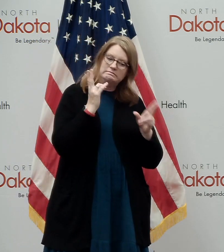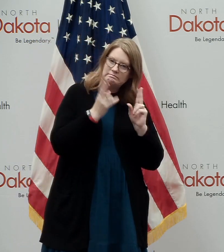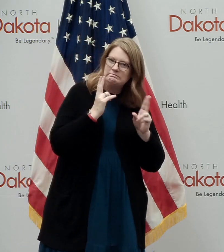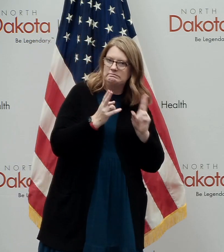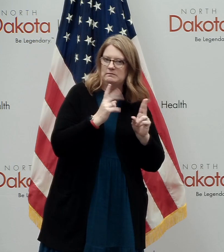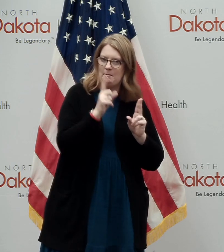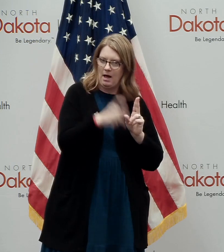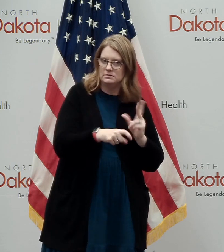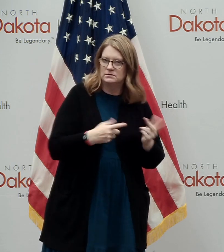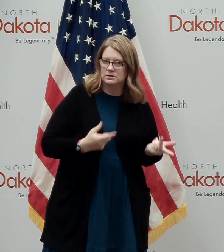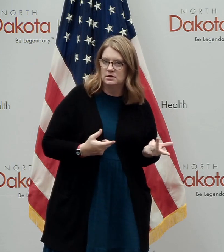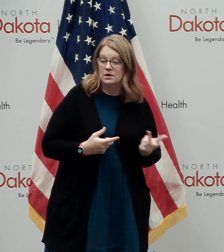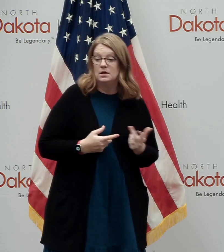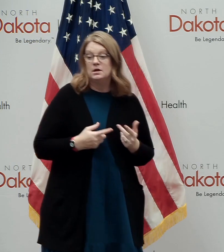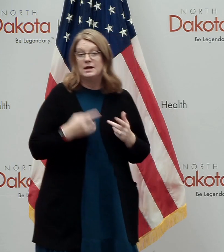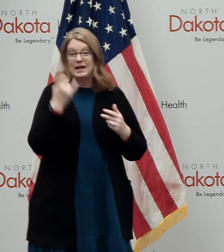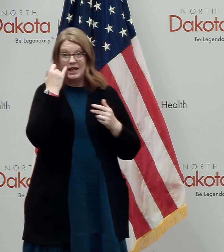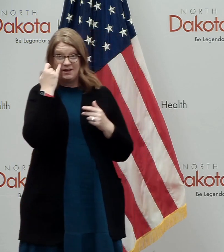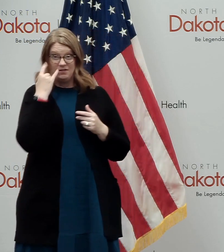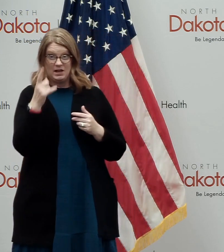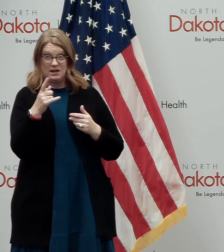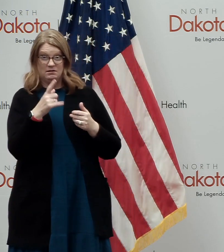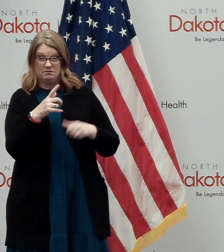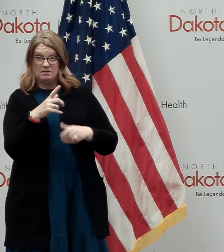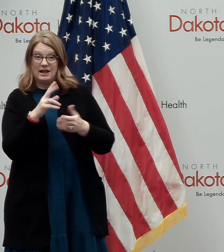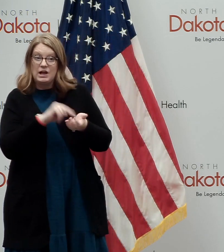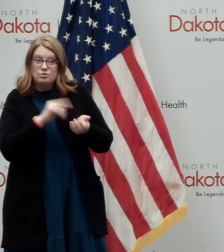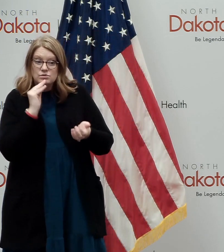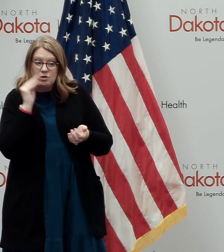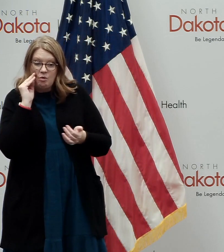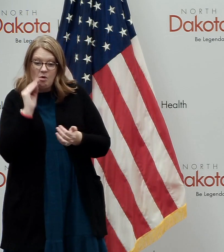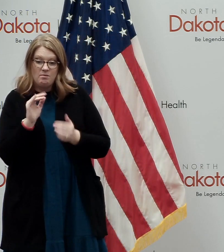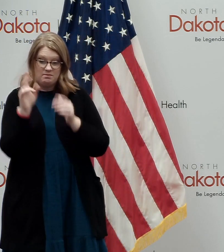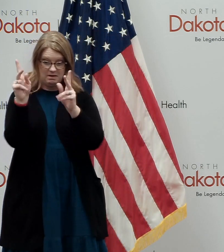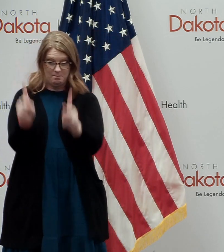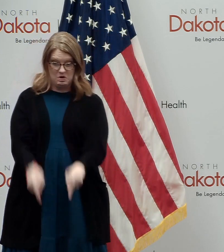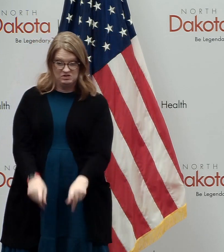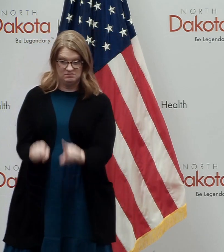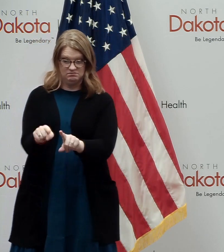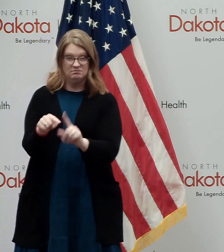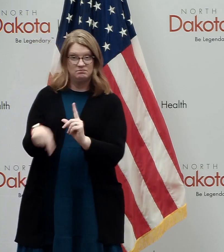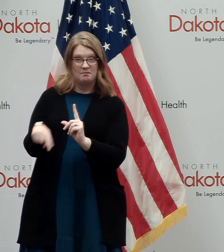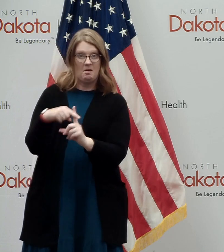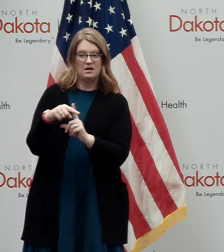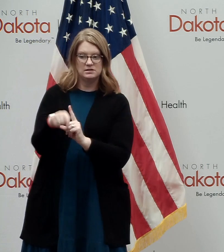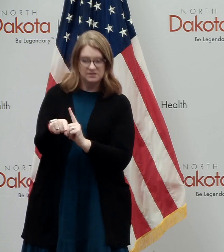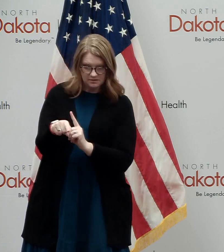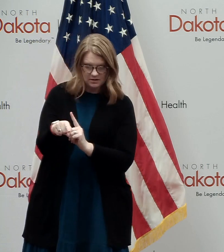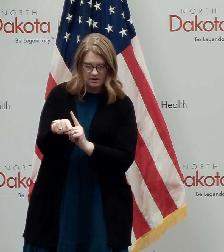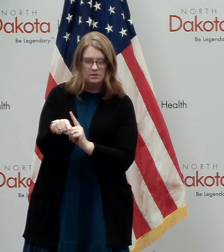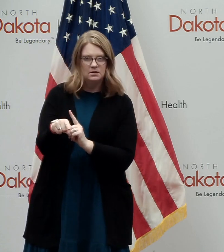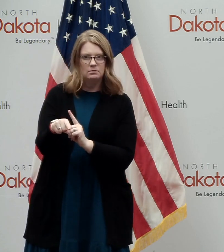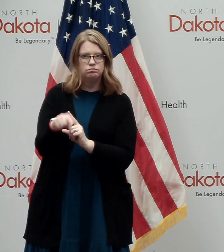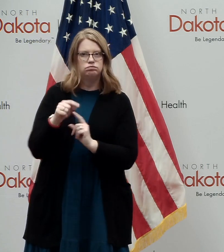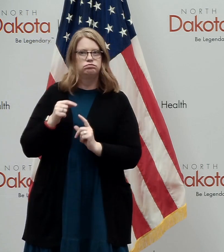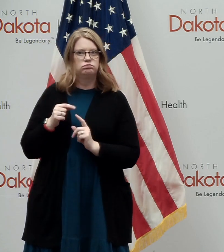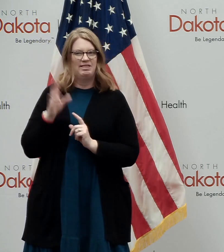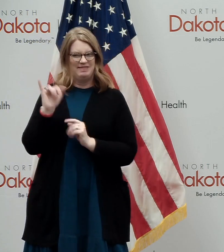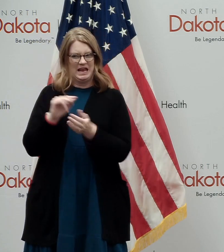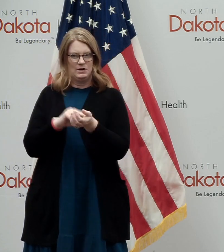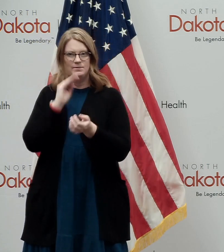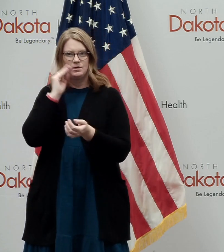positive test of an individual in a long-term care facility, the long-term care facility needs to spring into action, as they